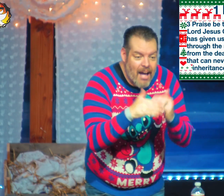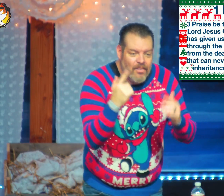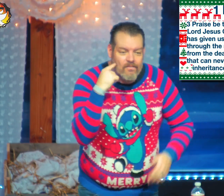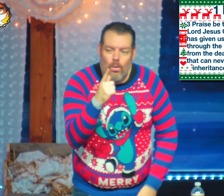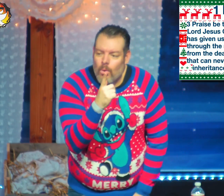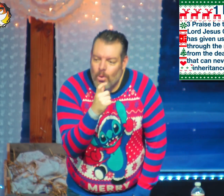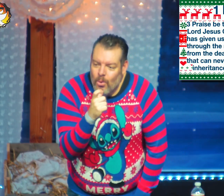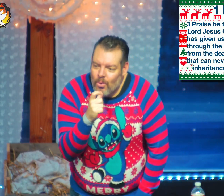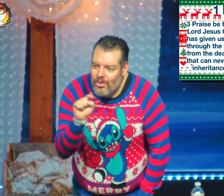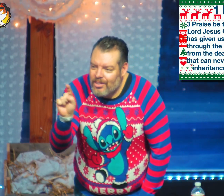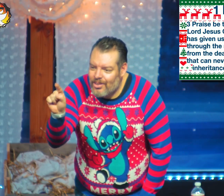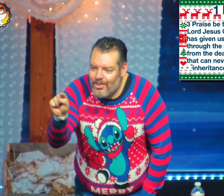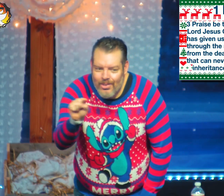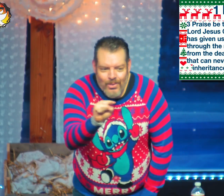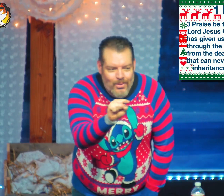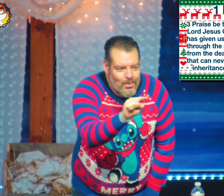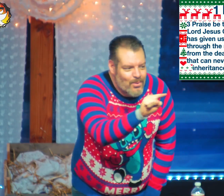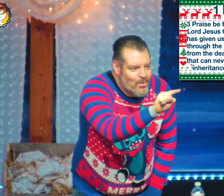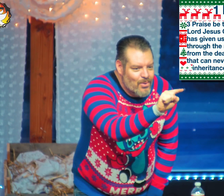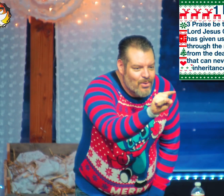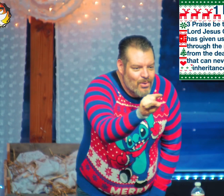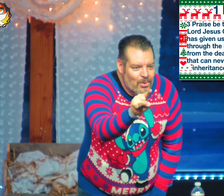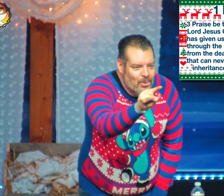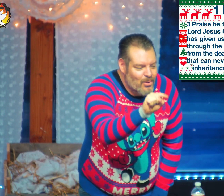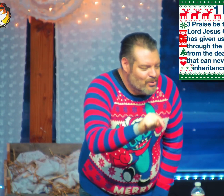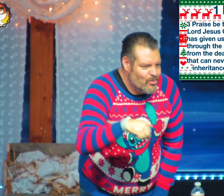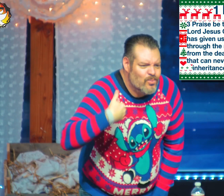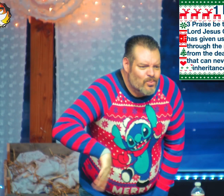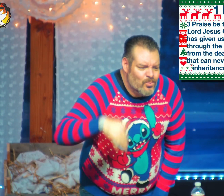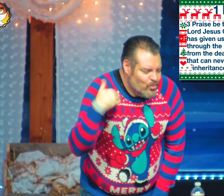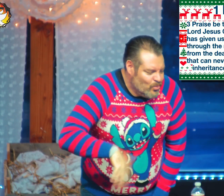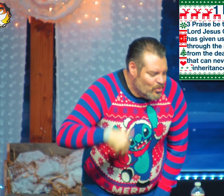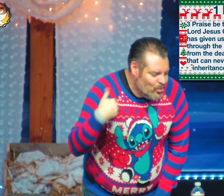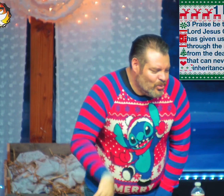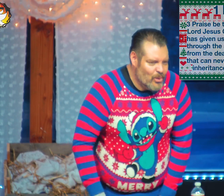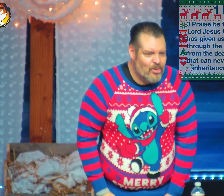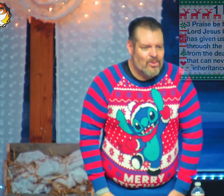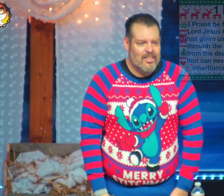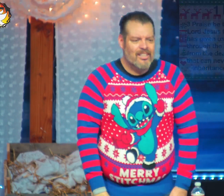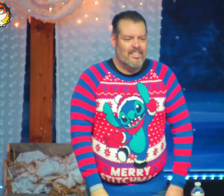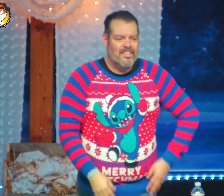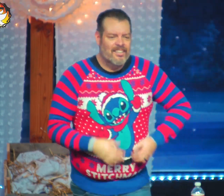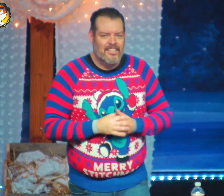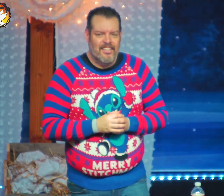And into the inheritance that can never perish, spoil, or fade.